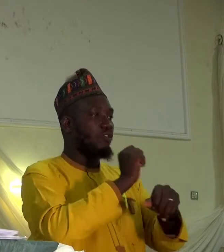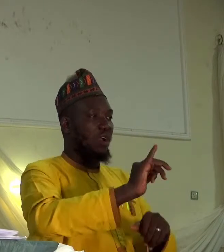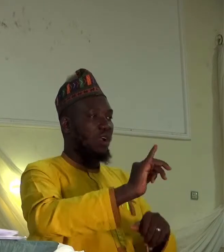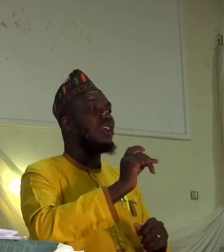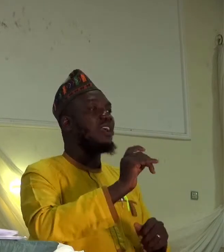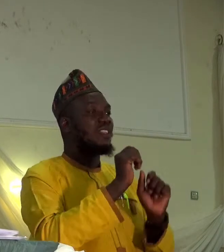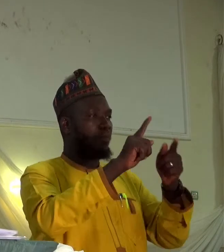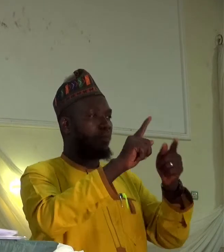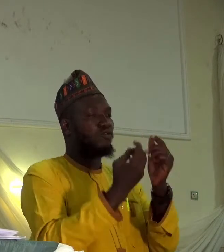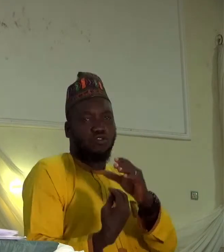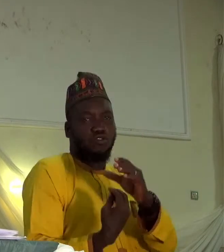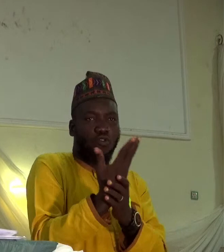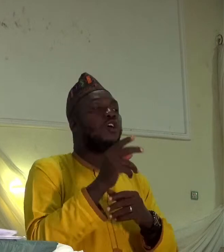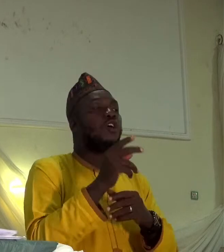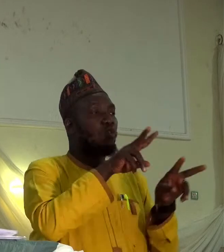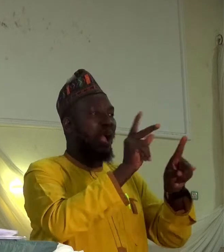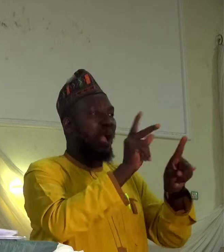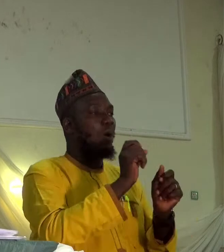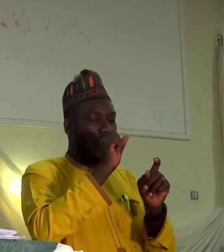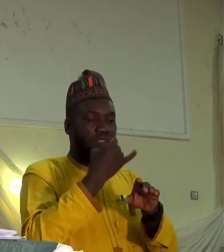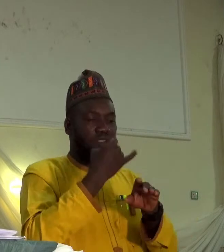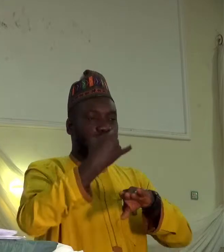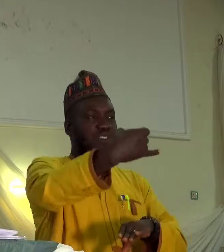Look at our institutions.